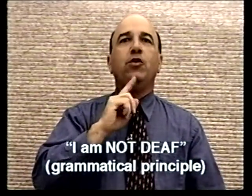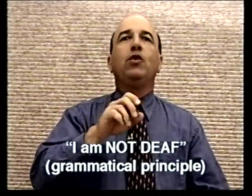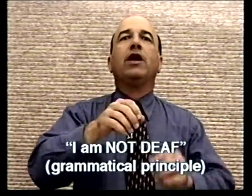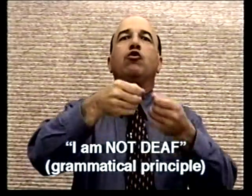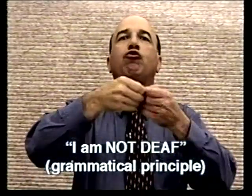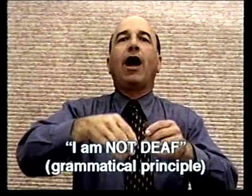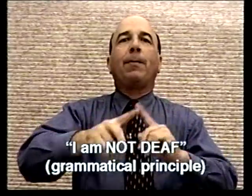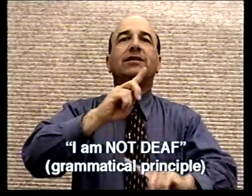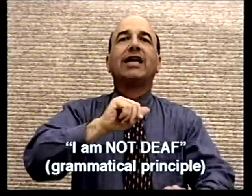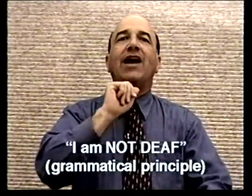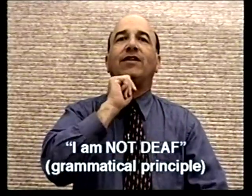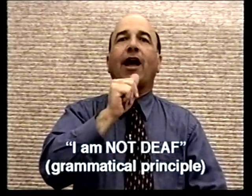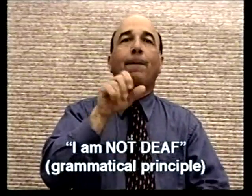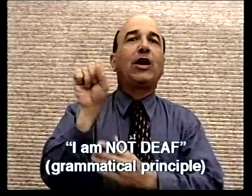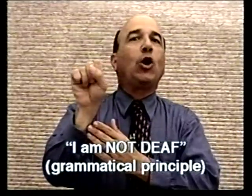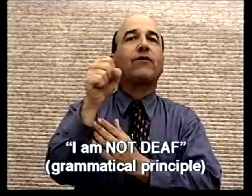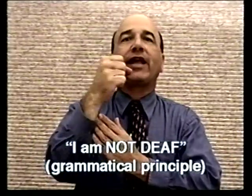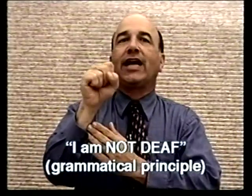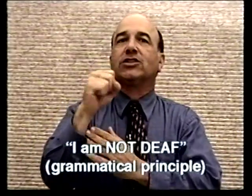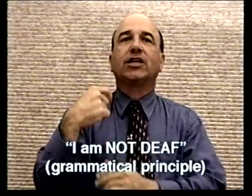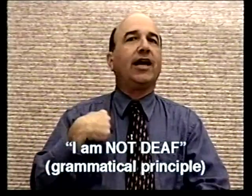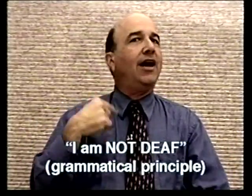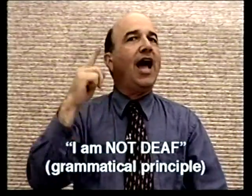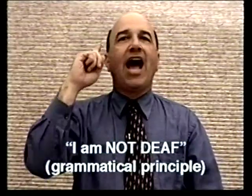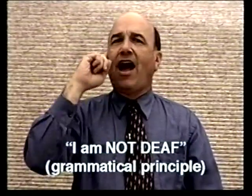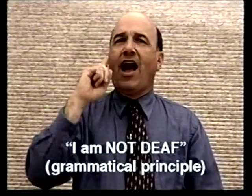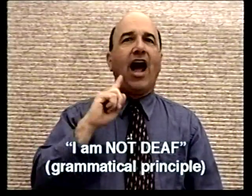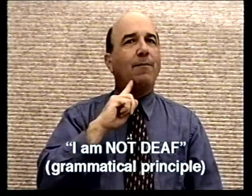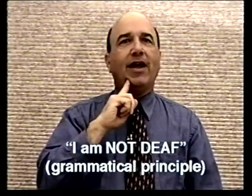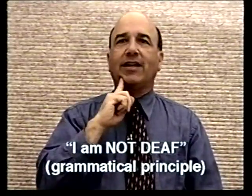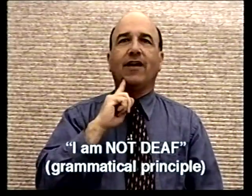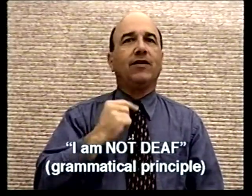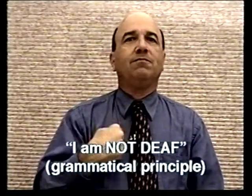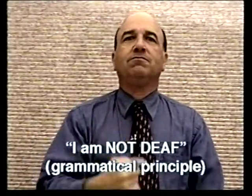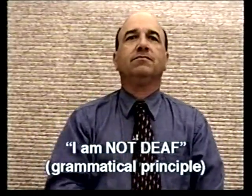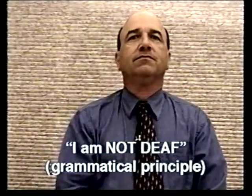You can drop the sign now because of the head shake. I'm not deaf.